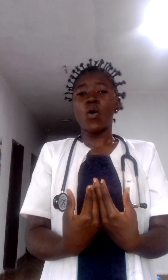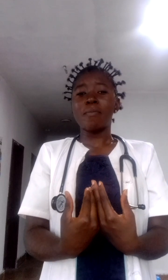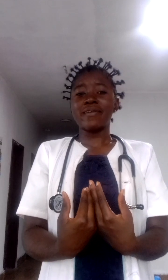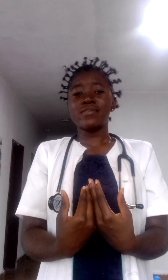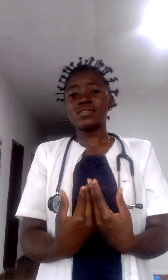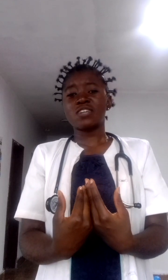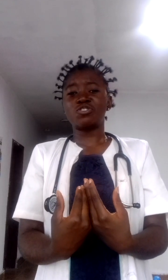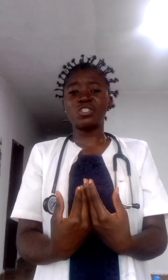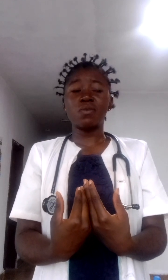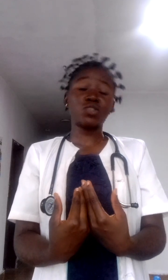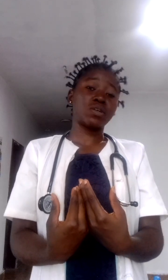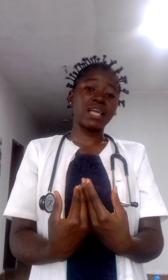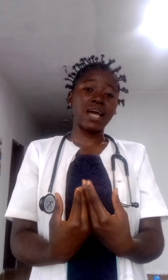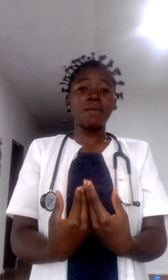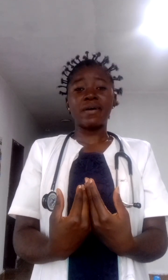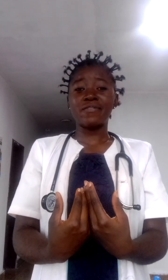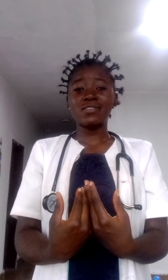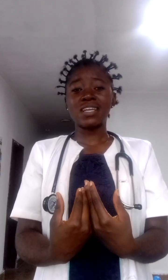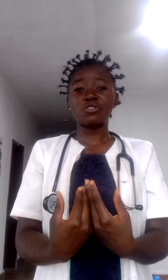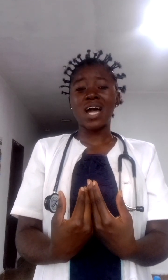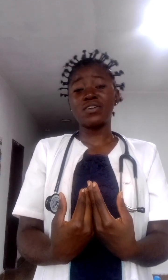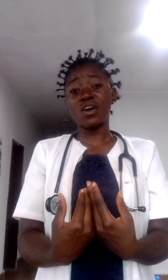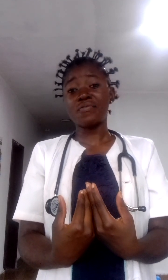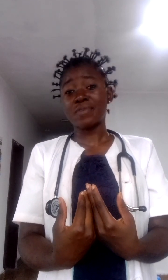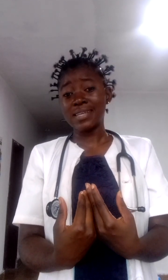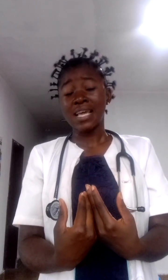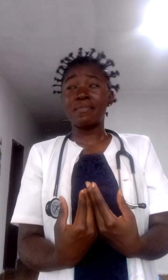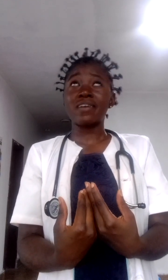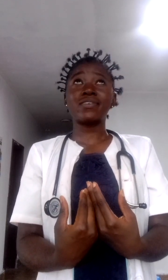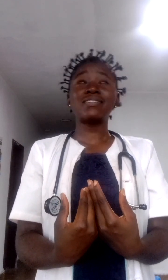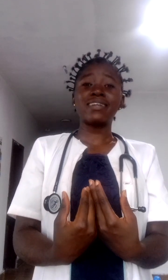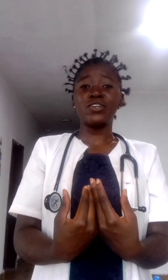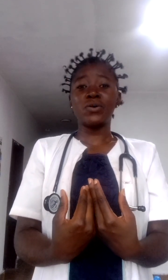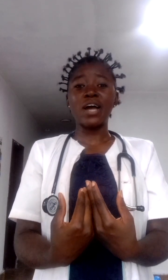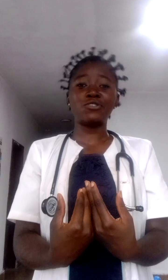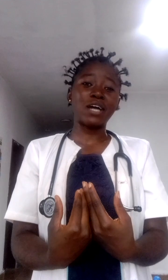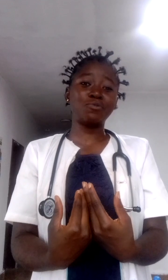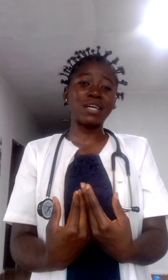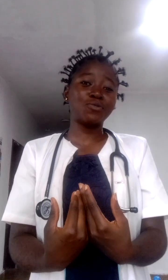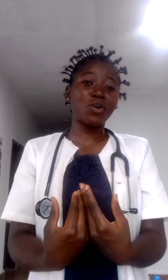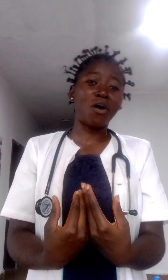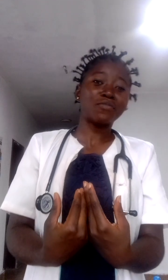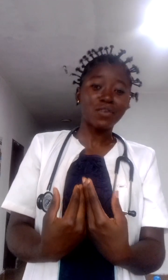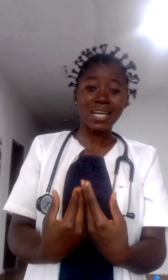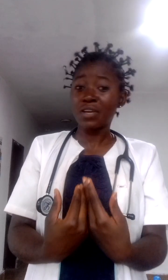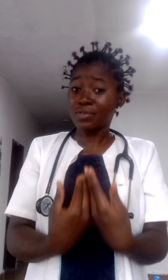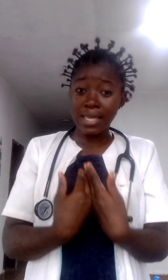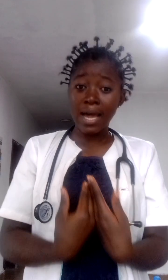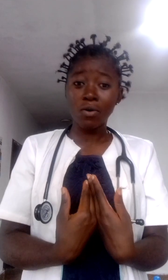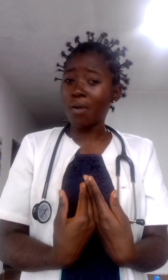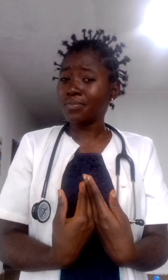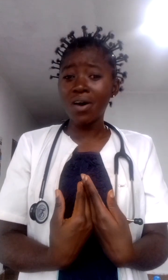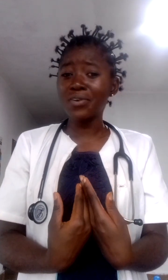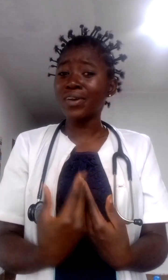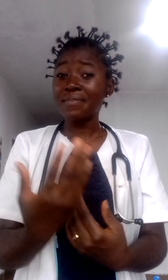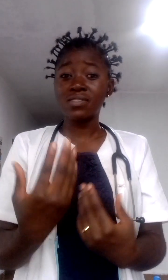oh, Marivon said I should drink much water, Marivon said I should have enough rest, Marivon said, I should be comforted, and then you stay at home. No, your life is